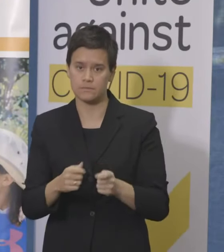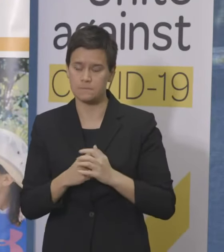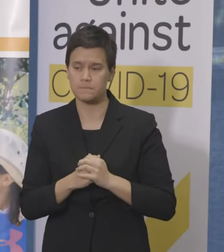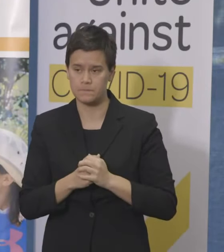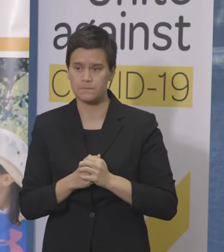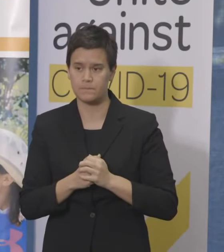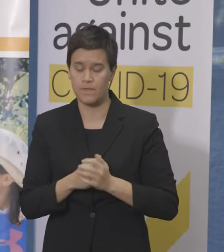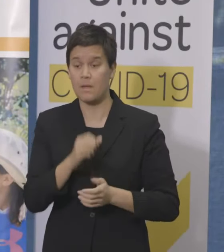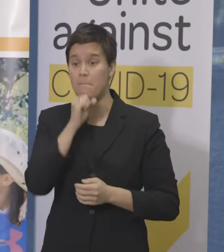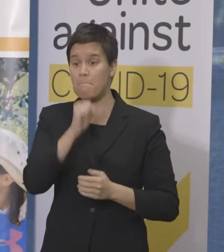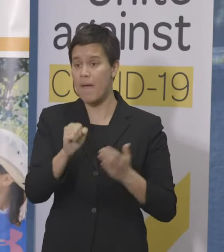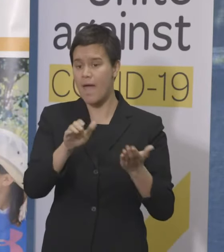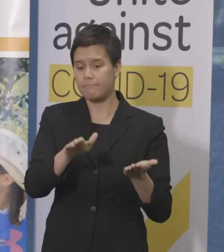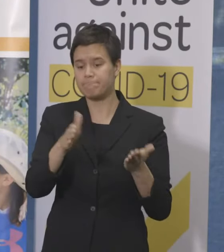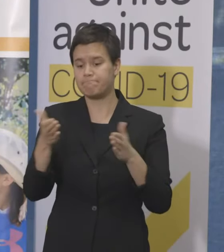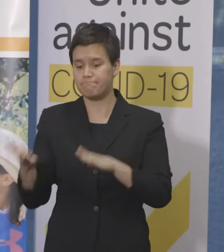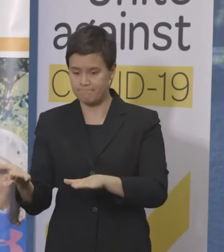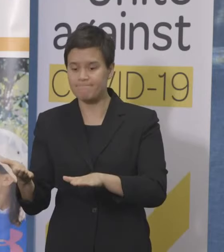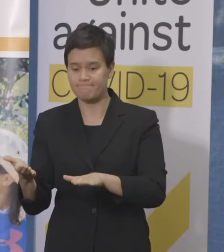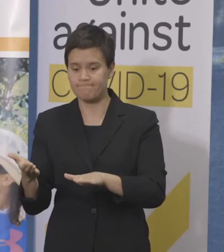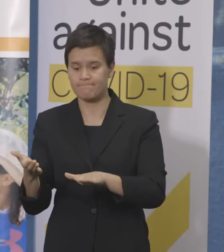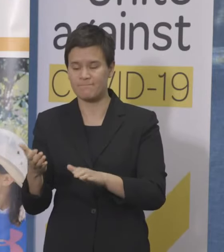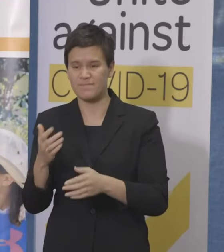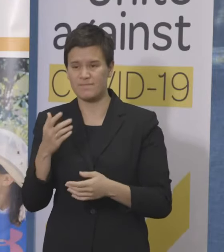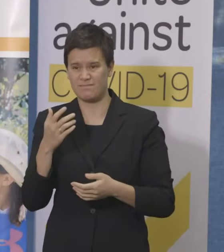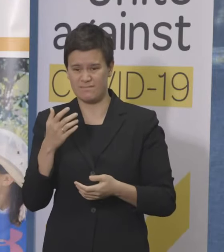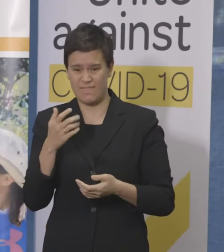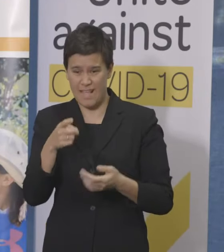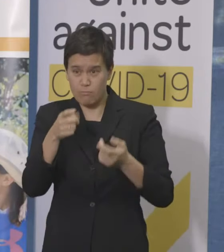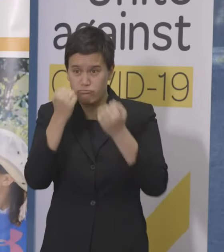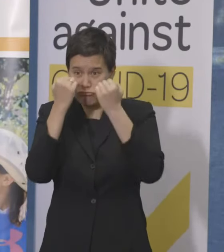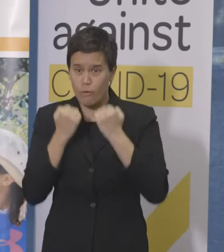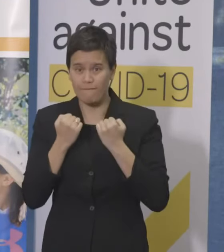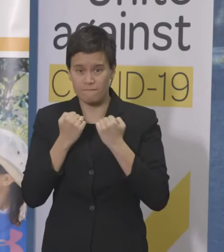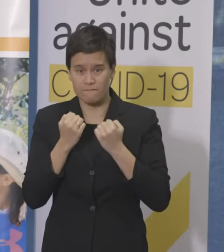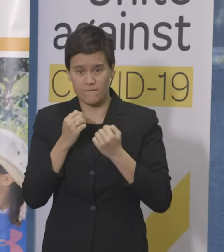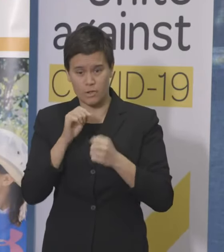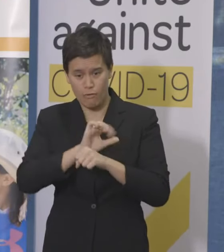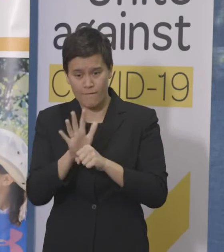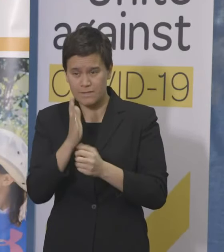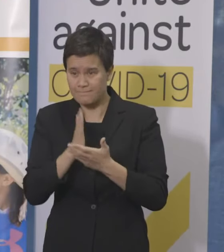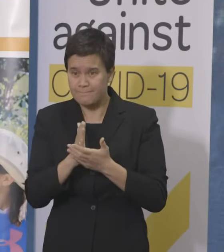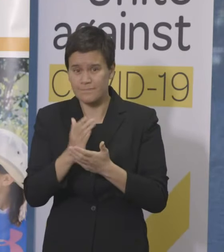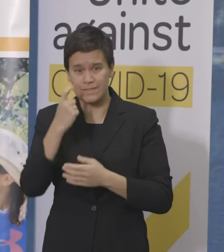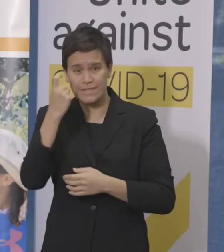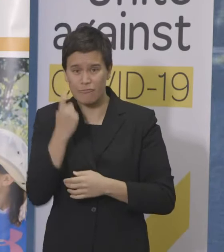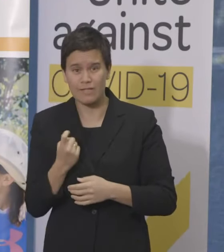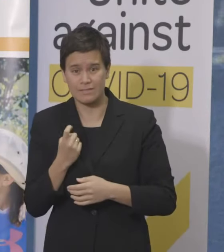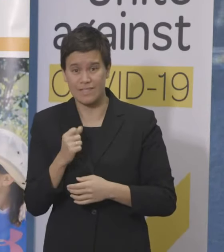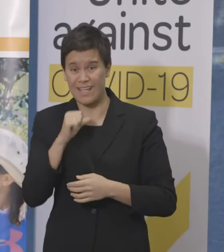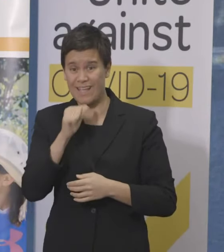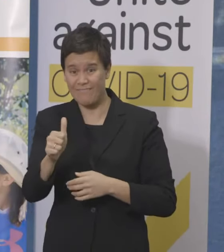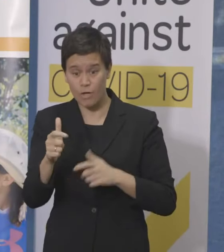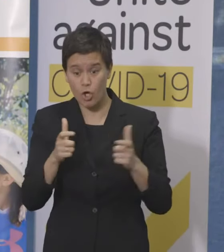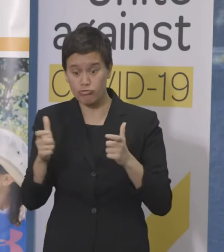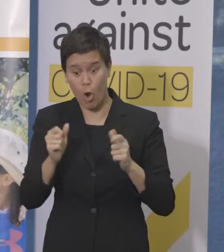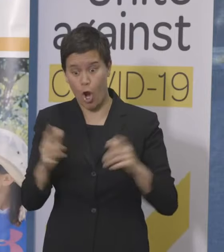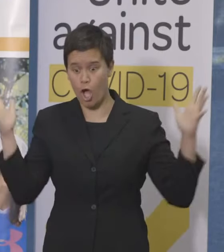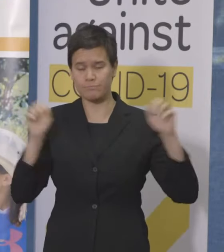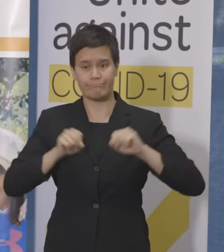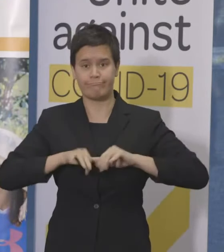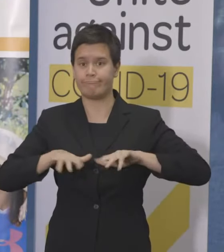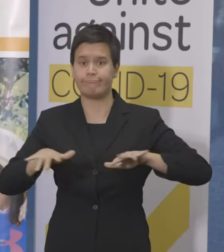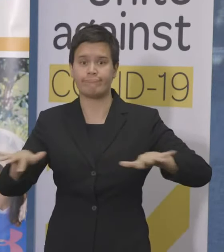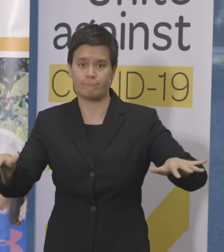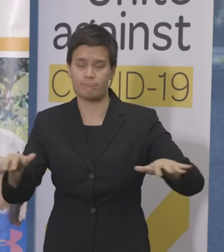the seriousness of this virus if it is not controlled, and the consequences it can have. There have now been 25 COVID-19